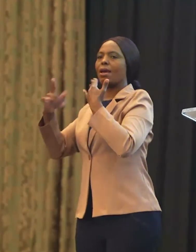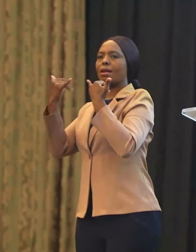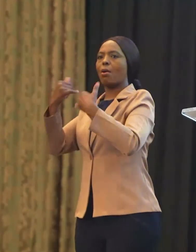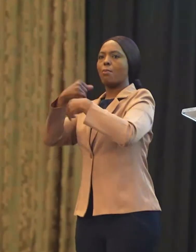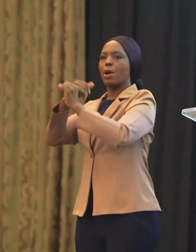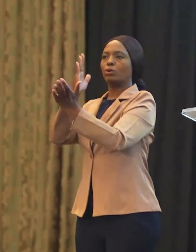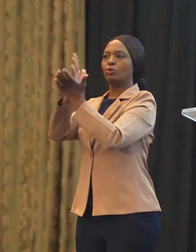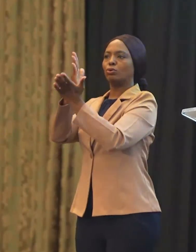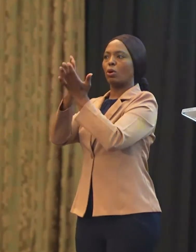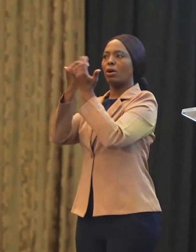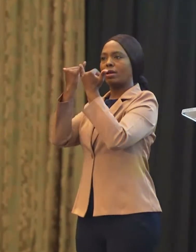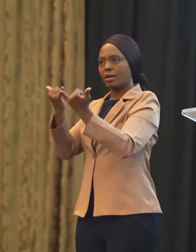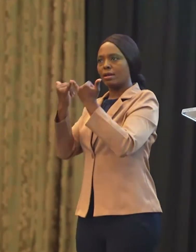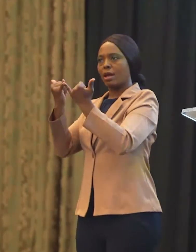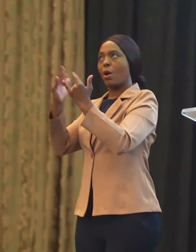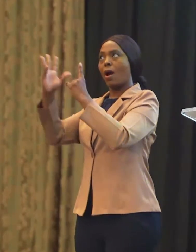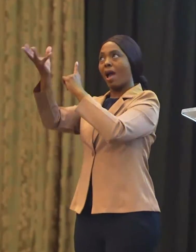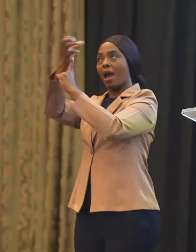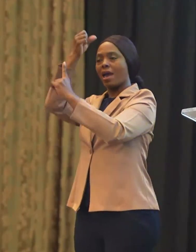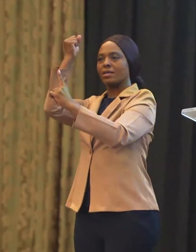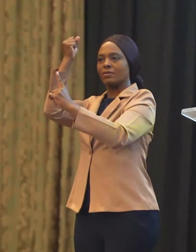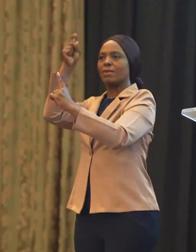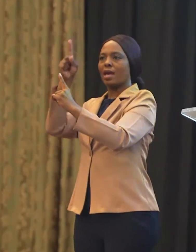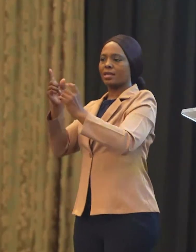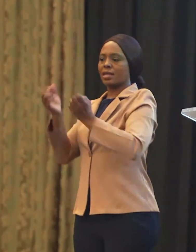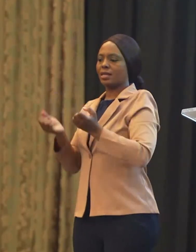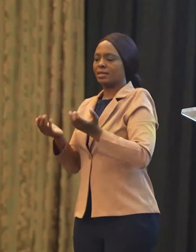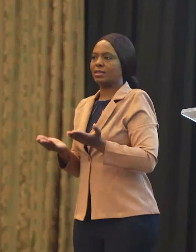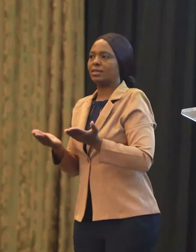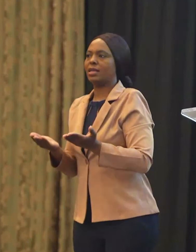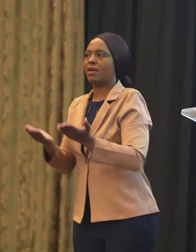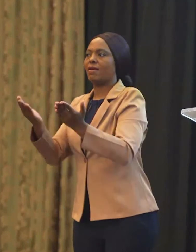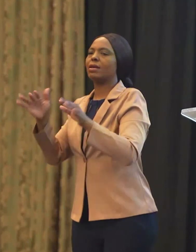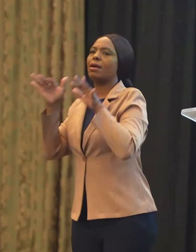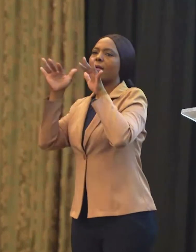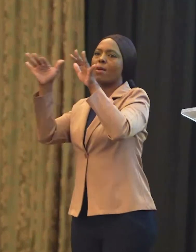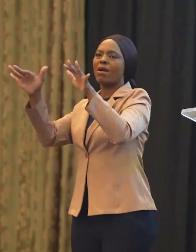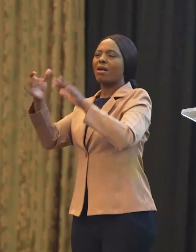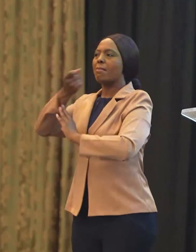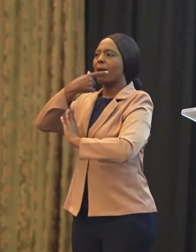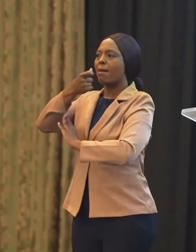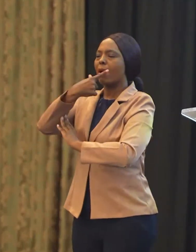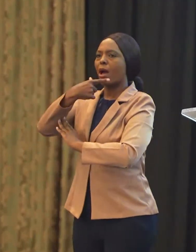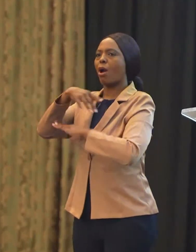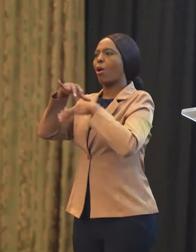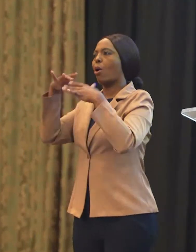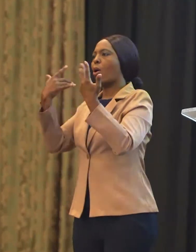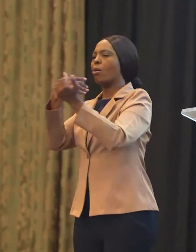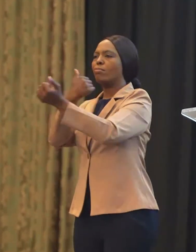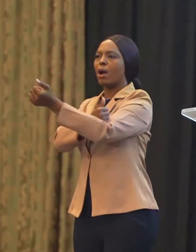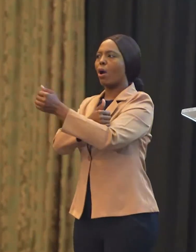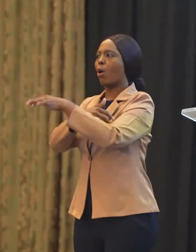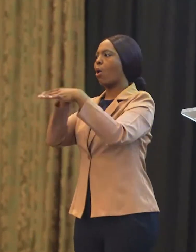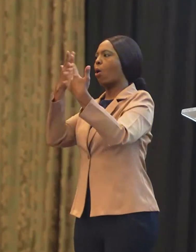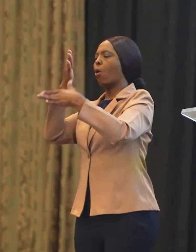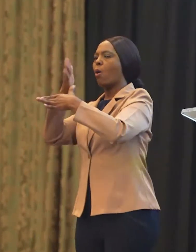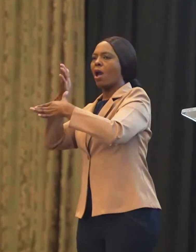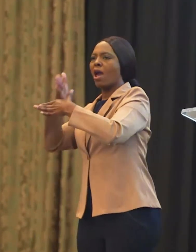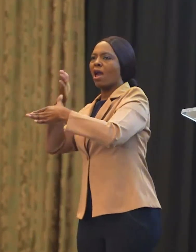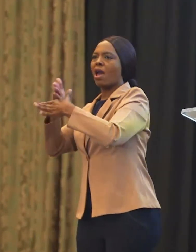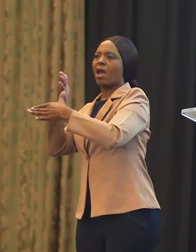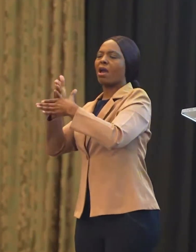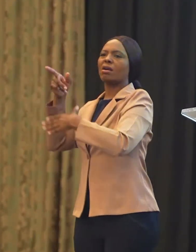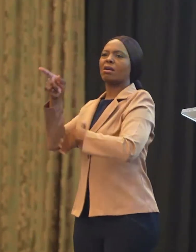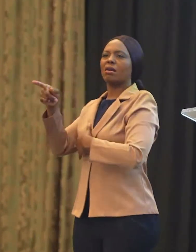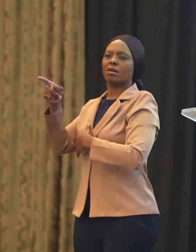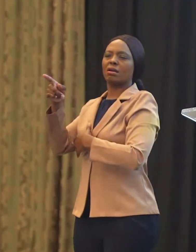this human being is serviced, whether they inject drugs or they work as sex workers and so forth. So